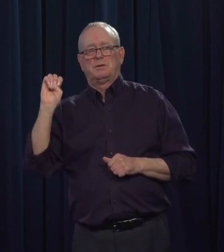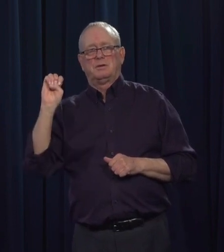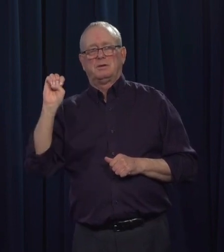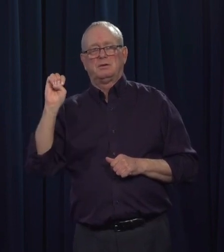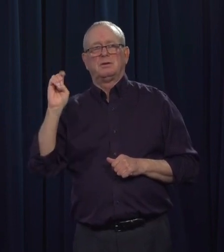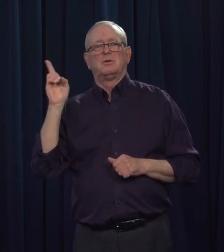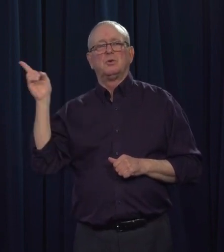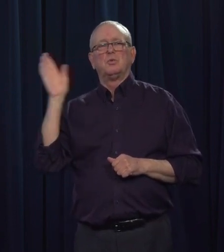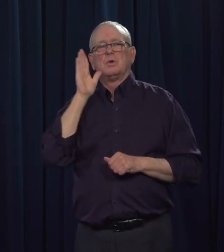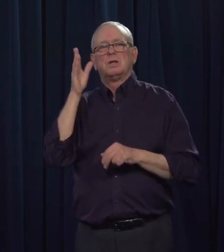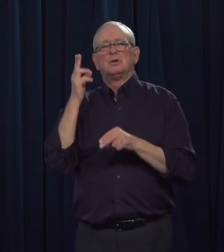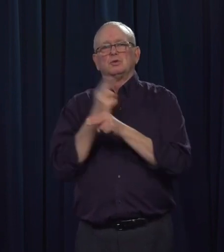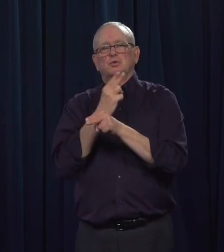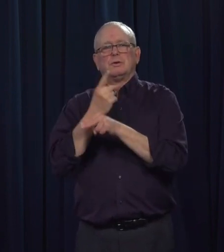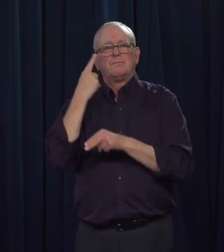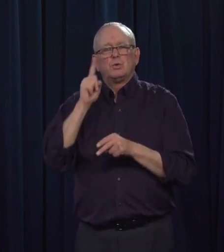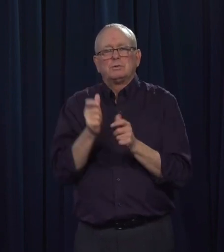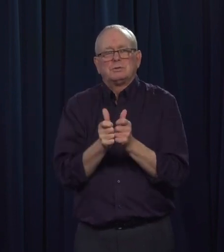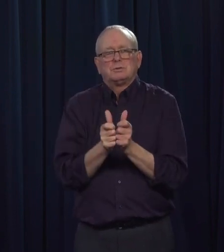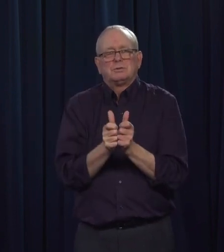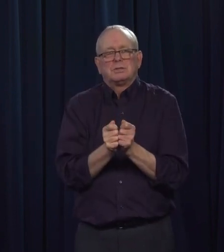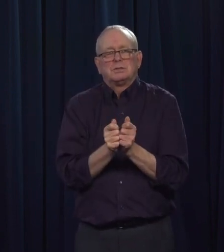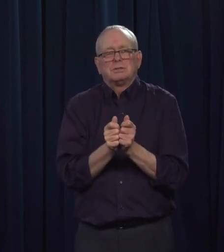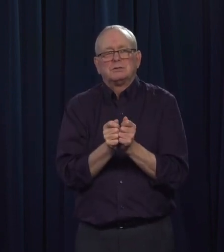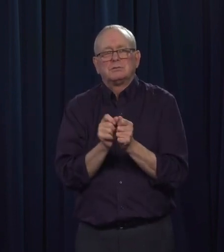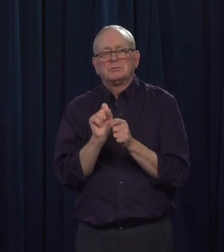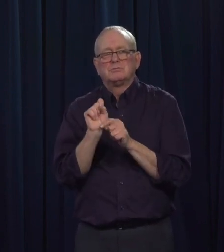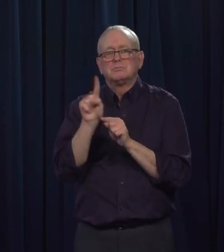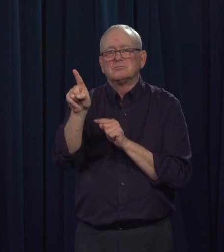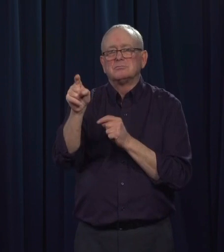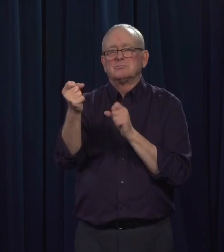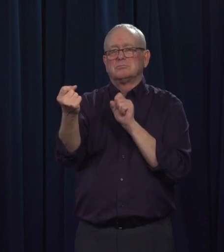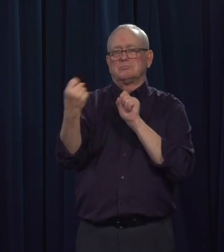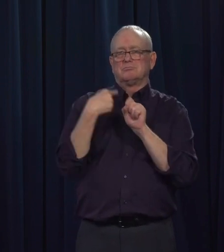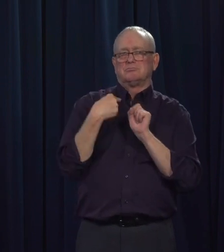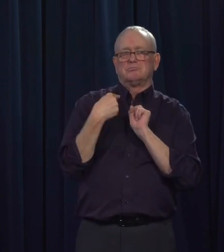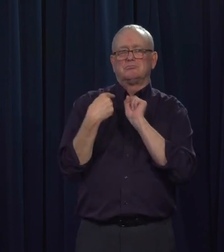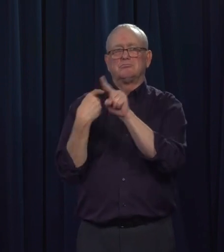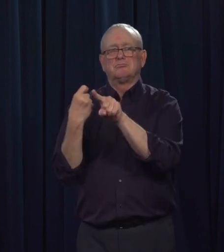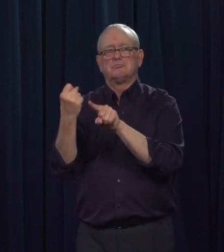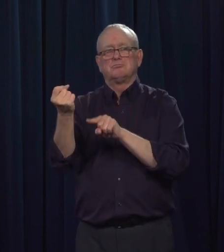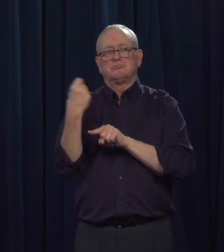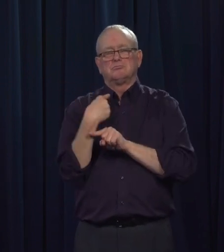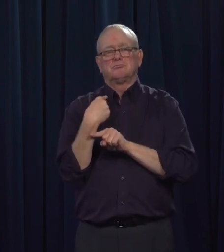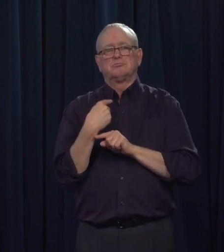anxiety. Albertans can text COVID-19 HOPE to